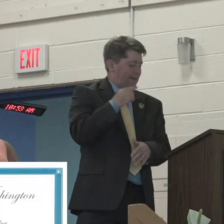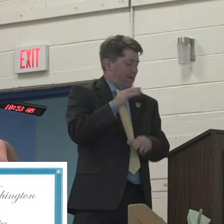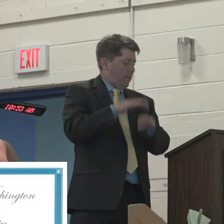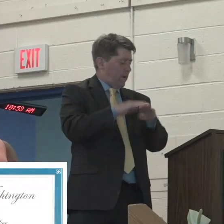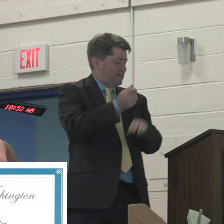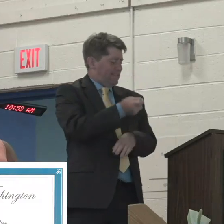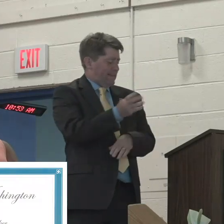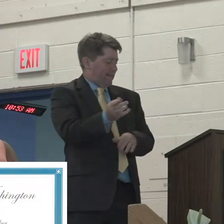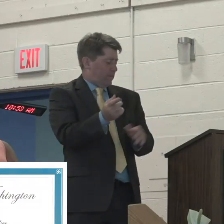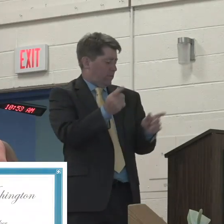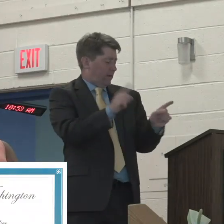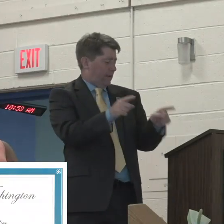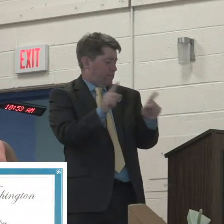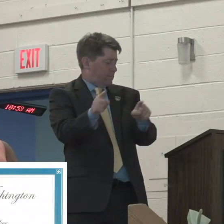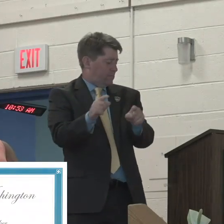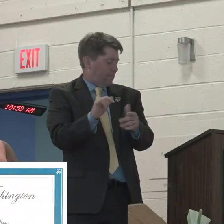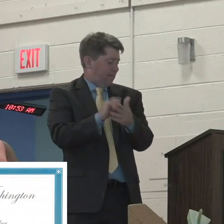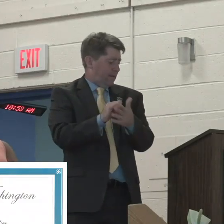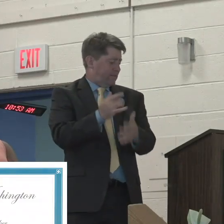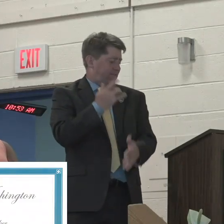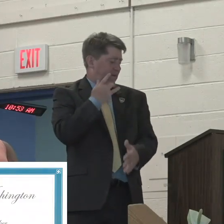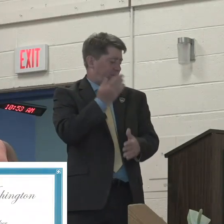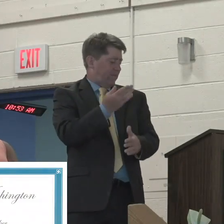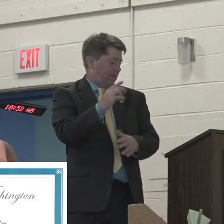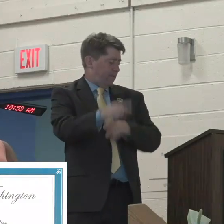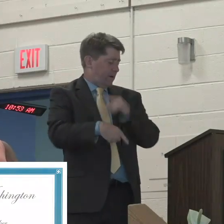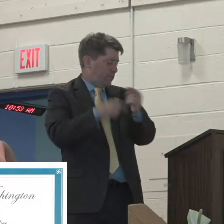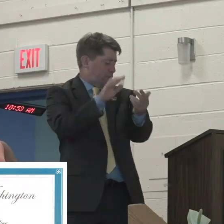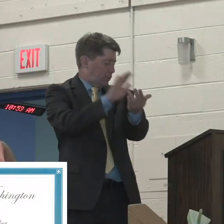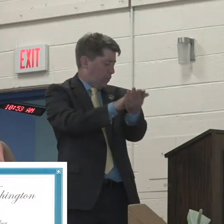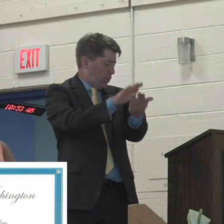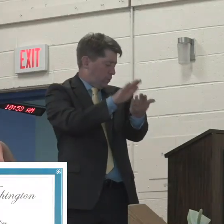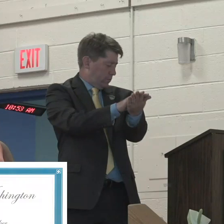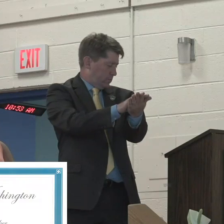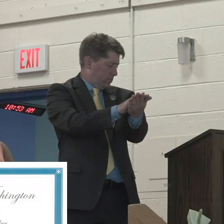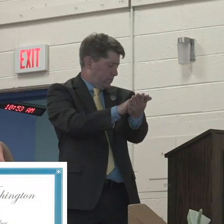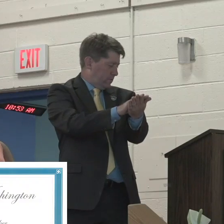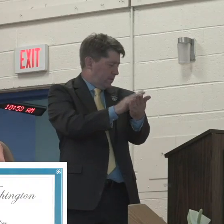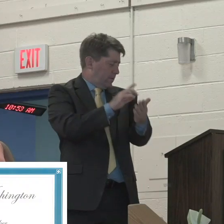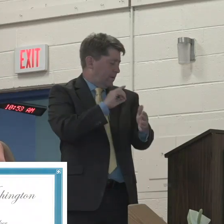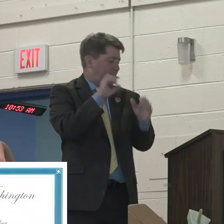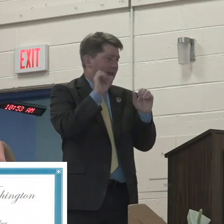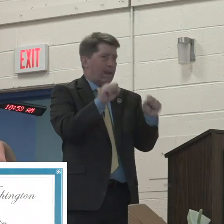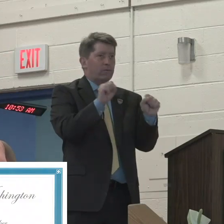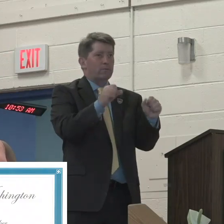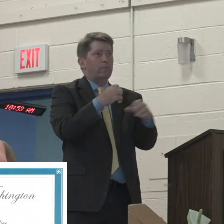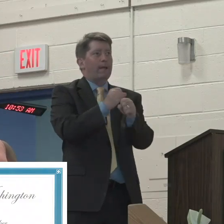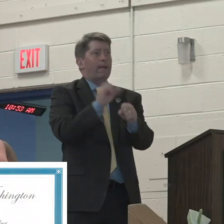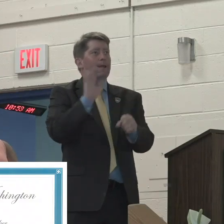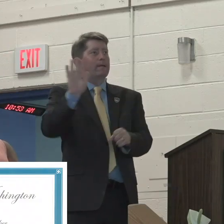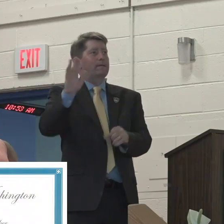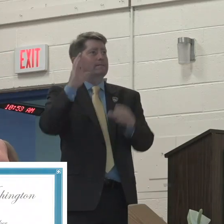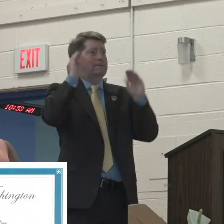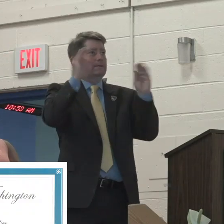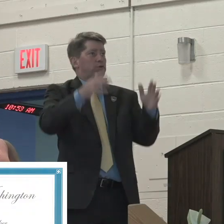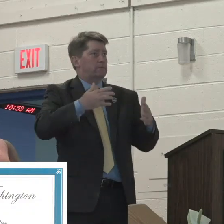This person has said on several occasions that their favorite thing about school is their ability to make